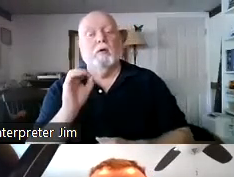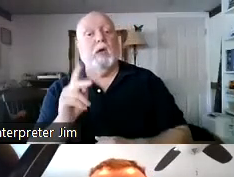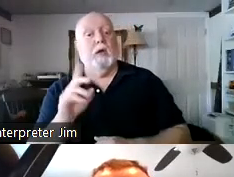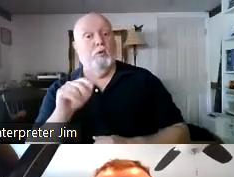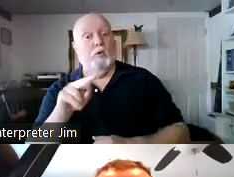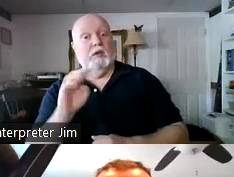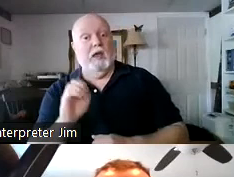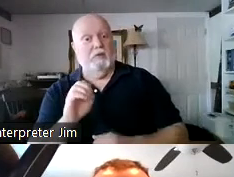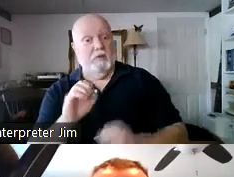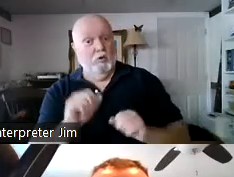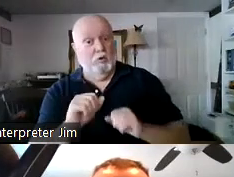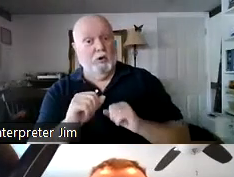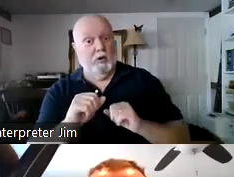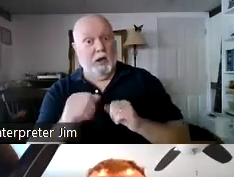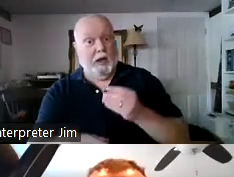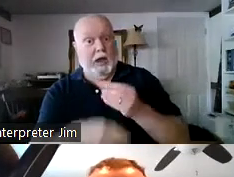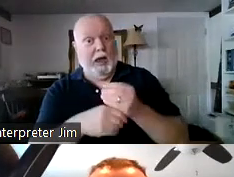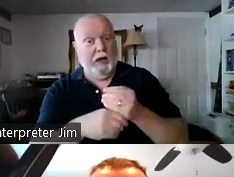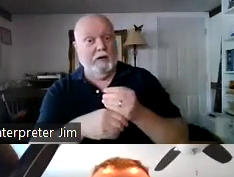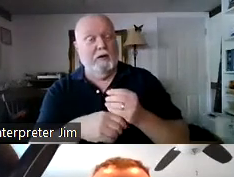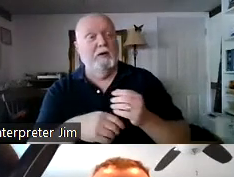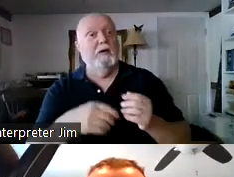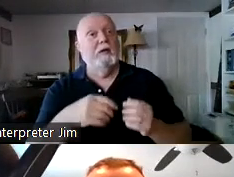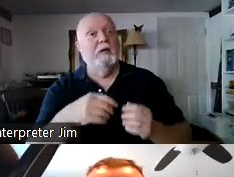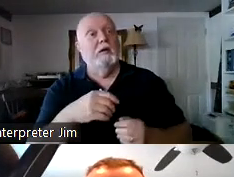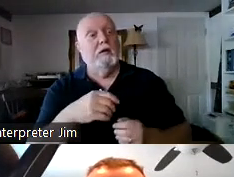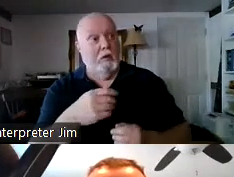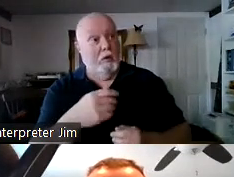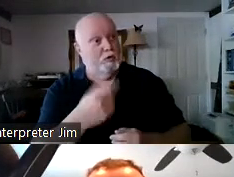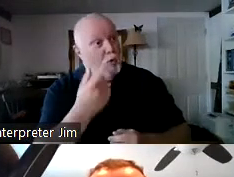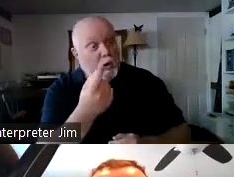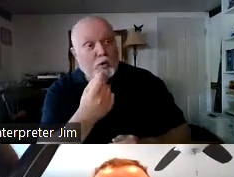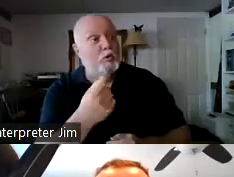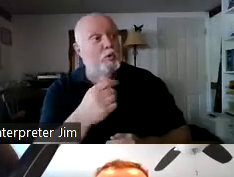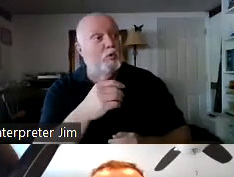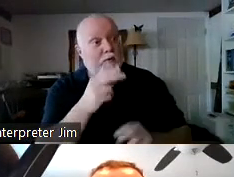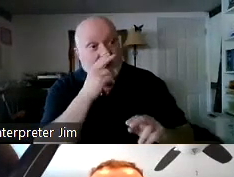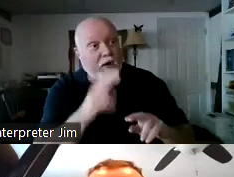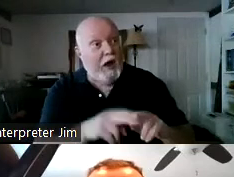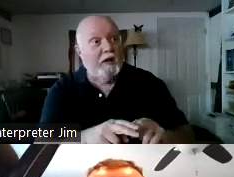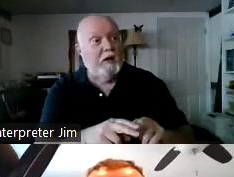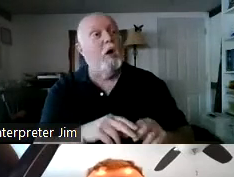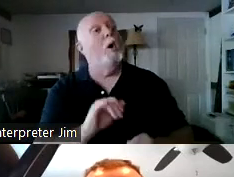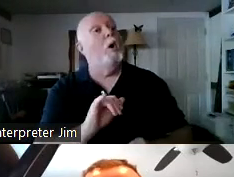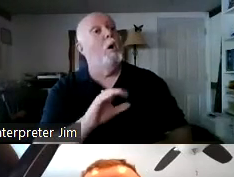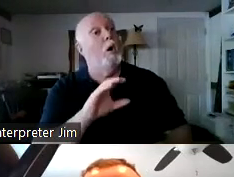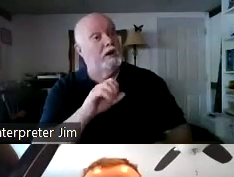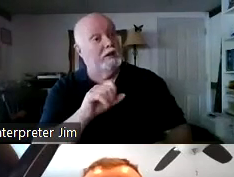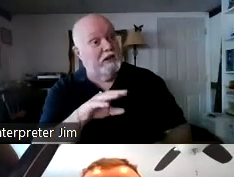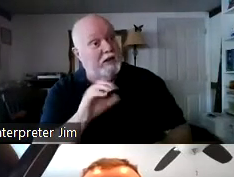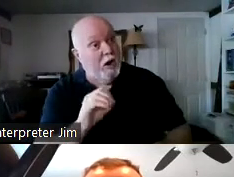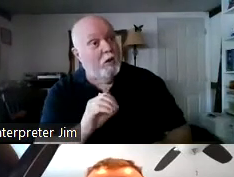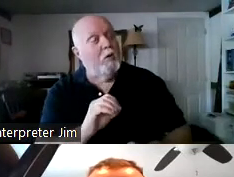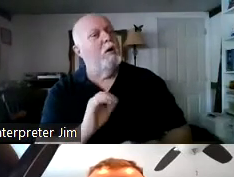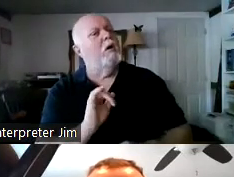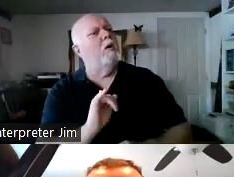for leisure? And if they bring up to the casino or online gambling or whatever, you can start asking some very general questions like, hey, have you noticed